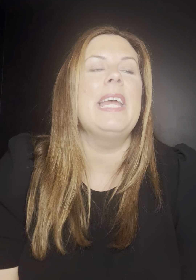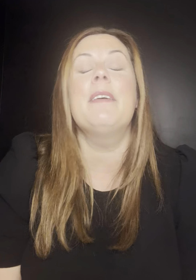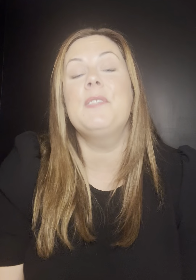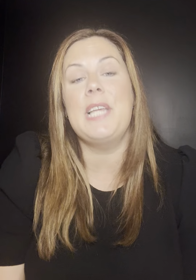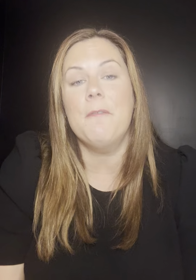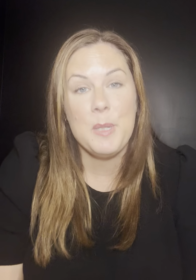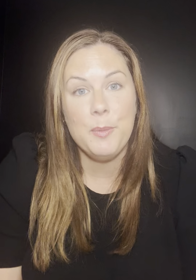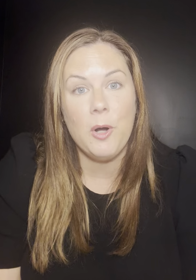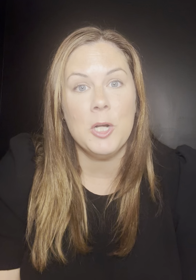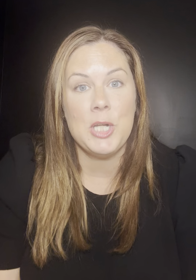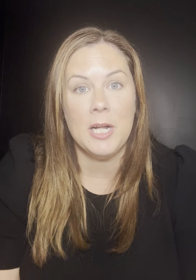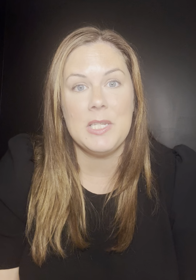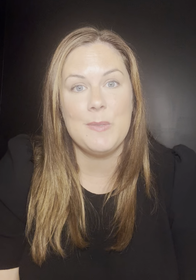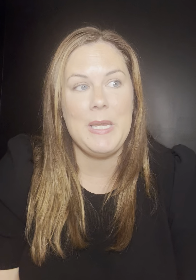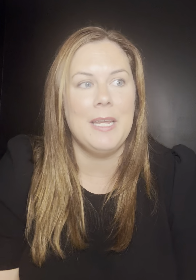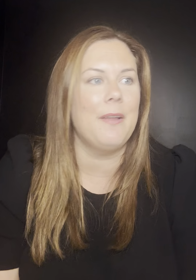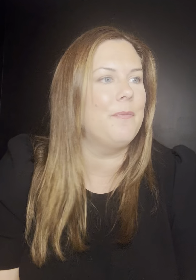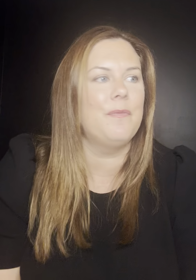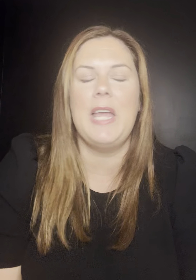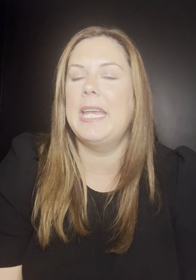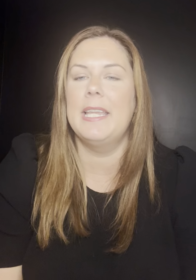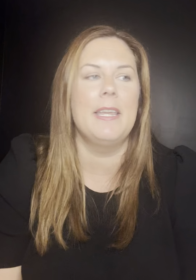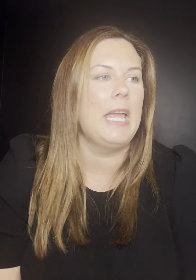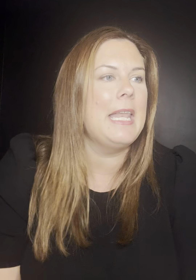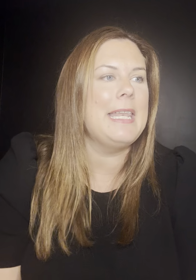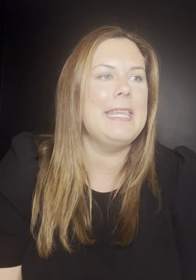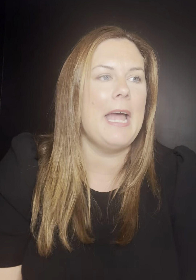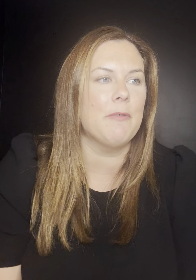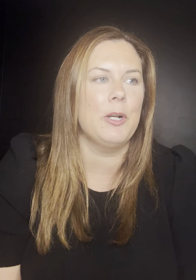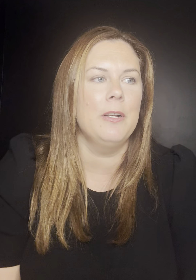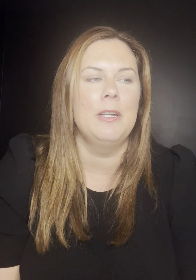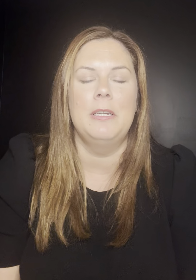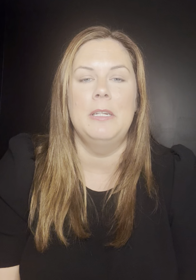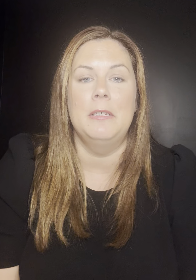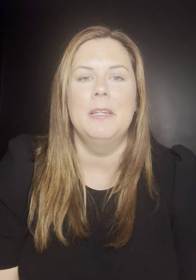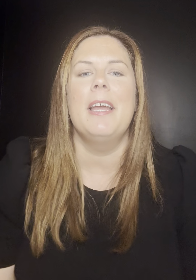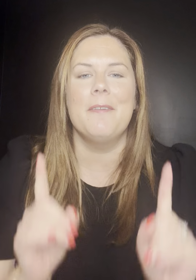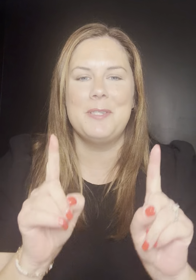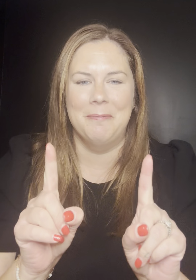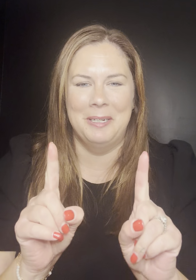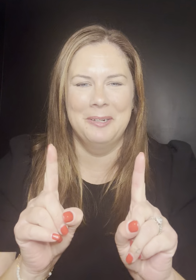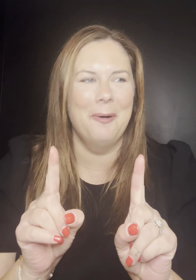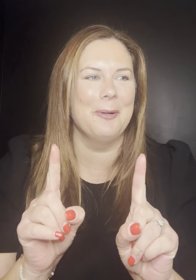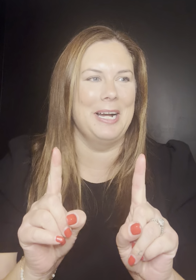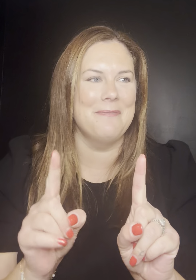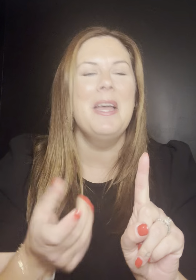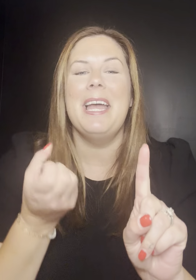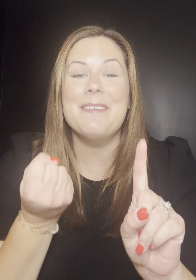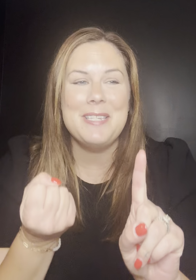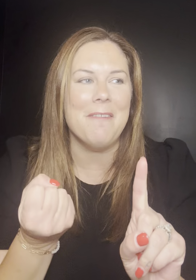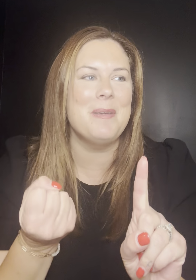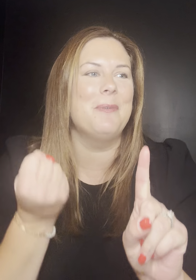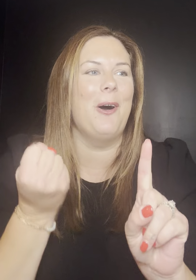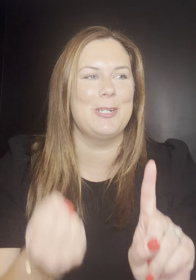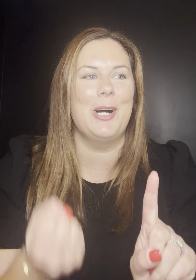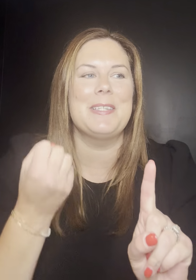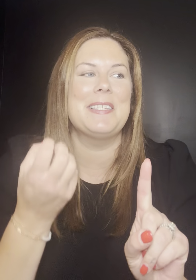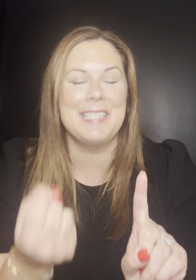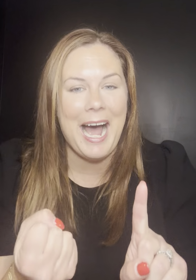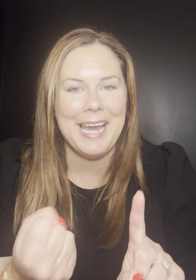If deaf people are taught to speak, they can never, if deaf people are taught to sign,